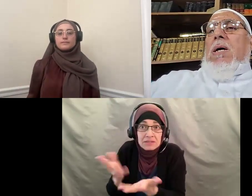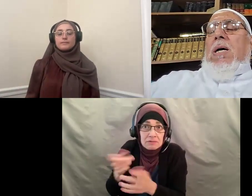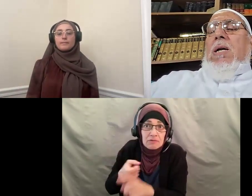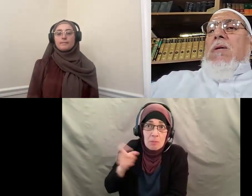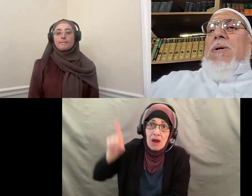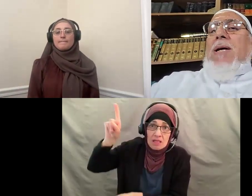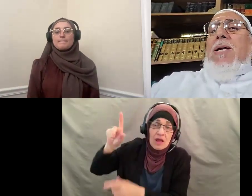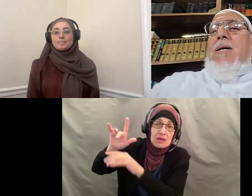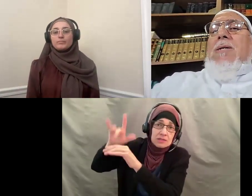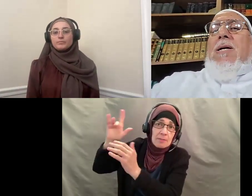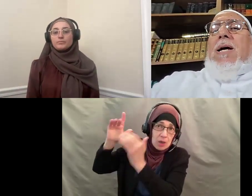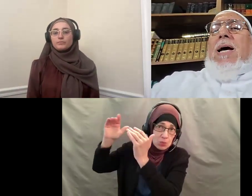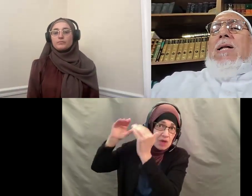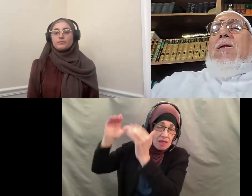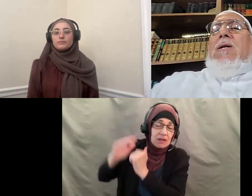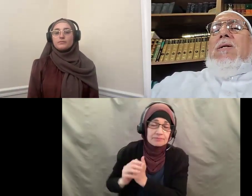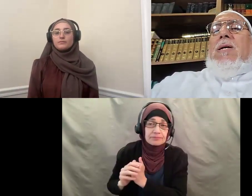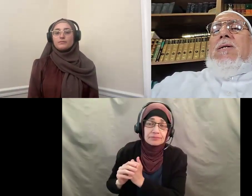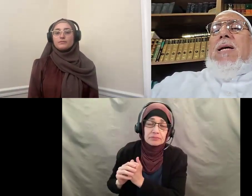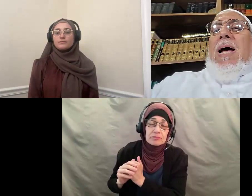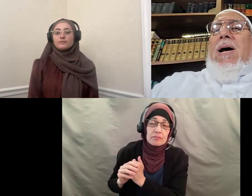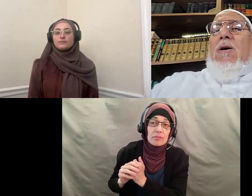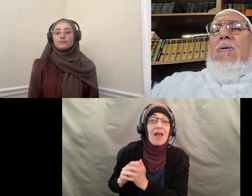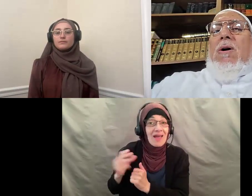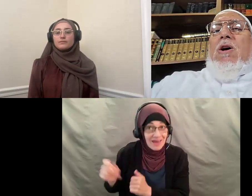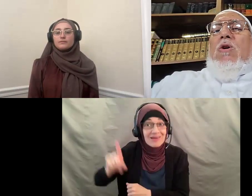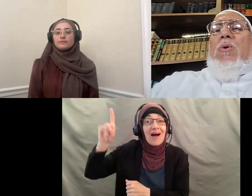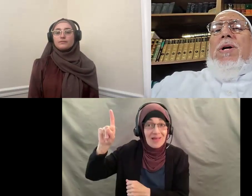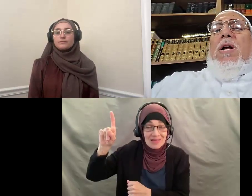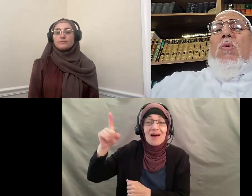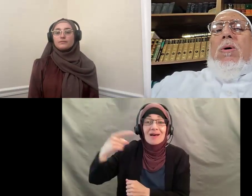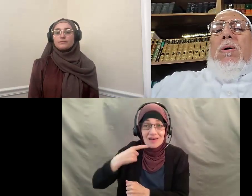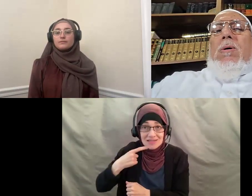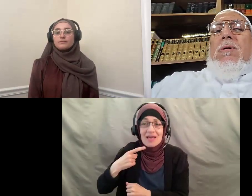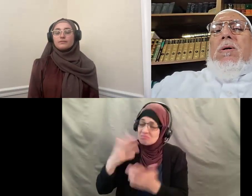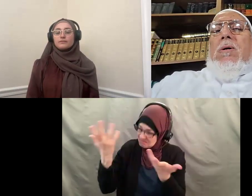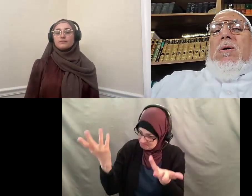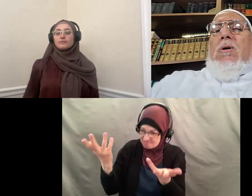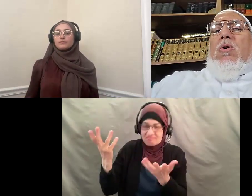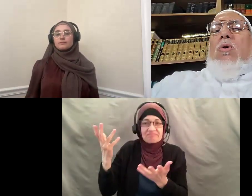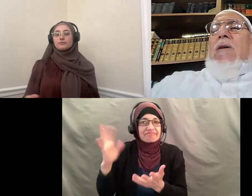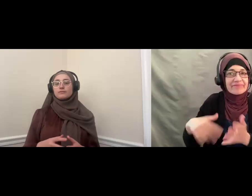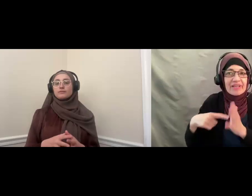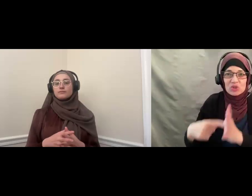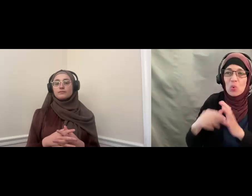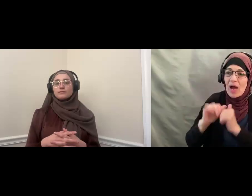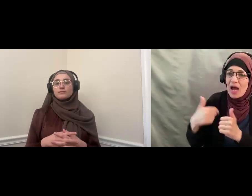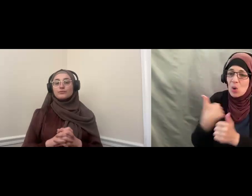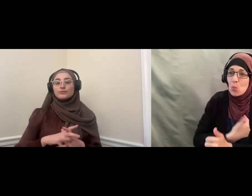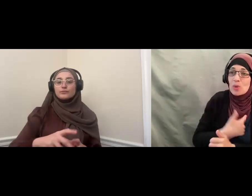Okay? And Allah subhanahu wa ta'ala says, and this is how we reward